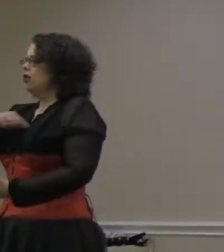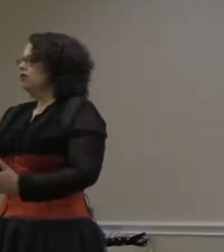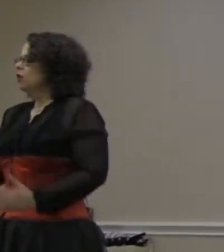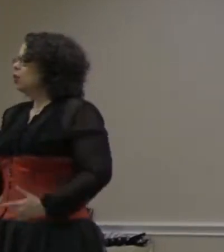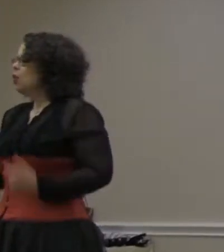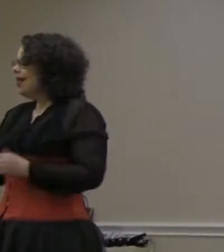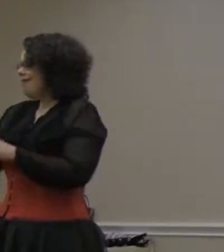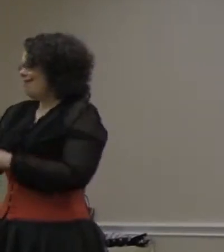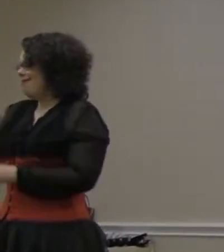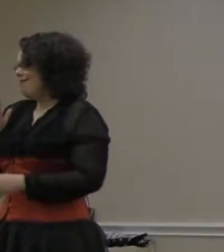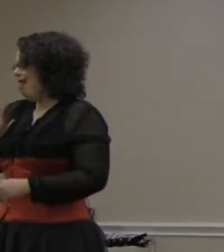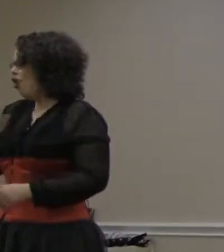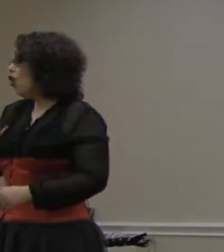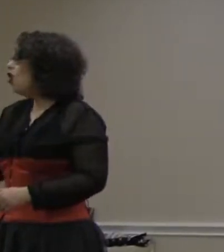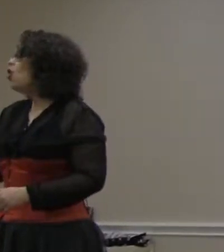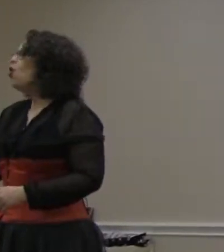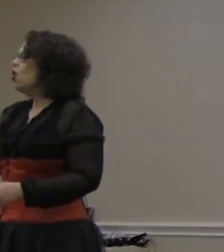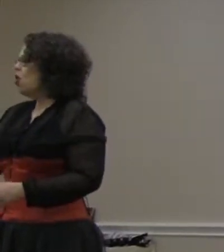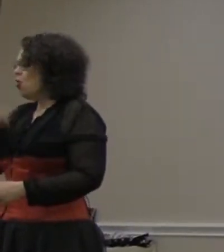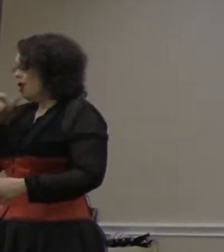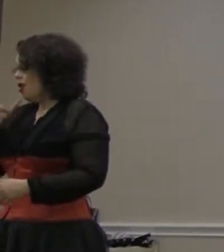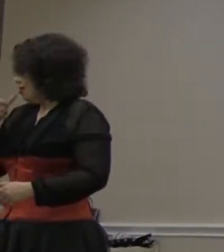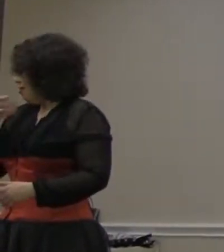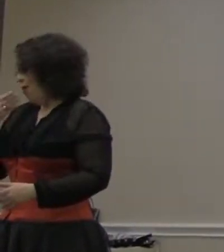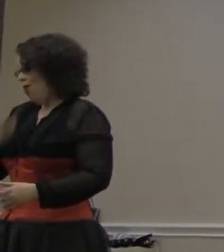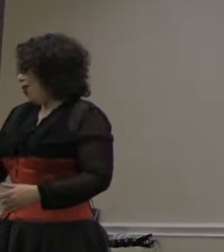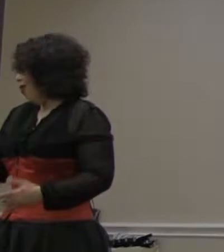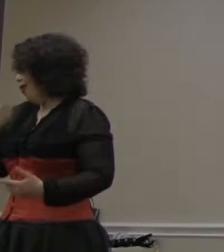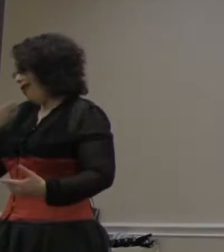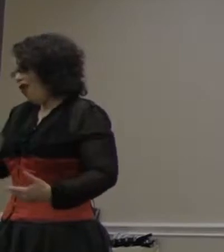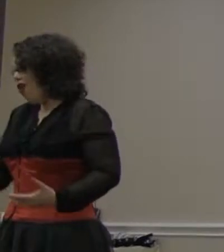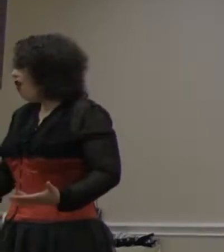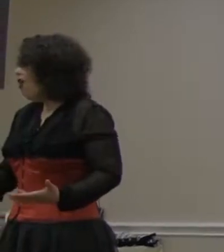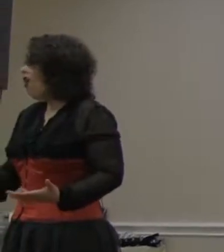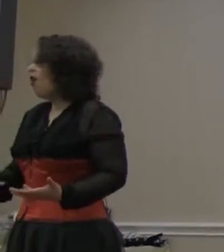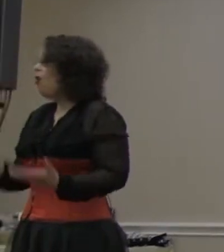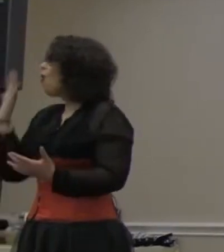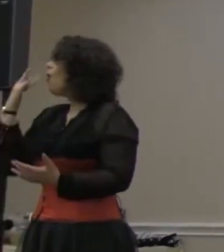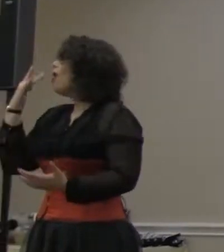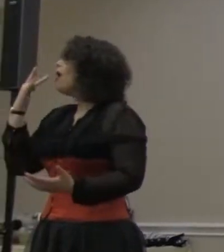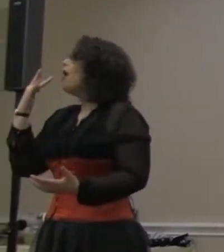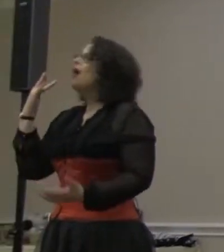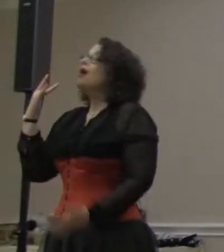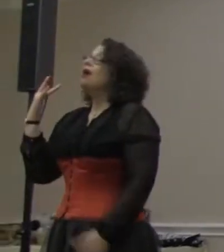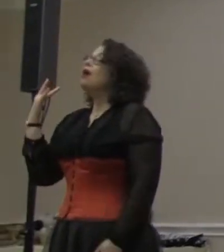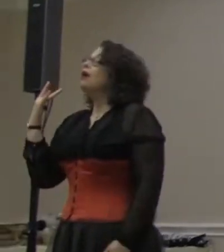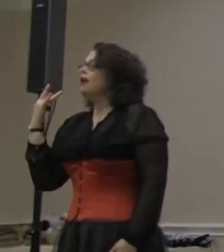leather, we are who we are, in large part